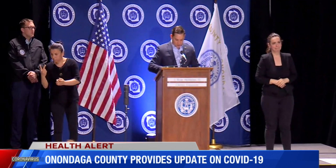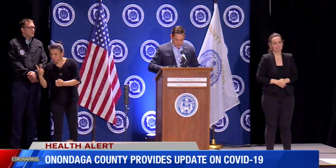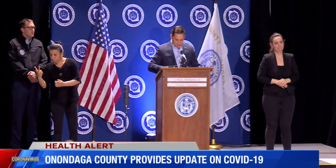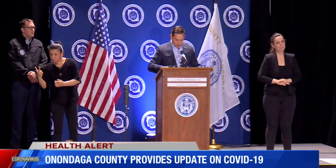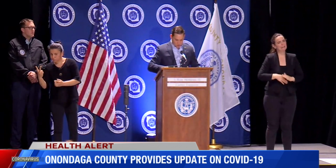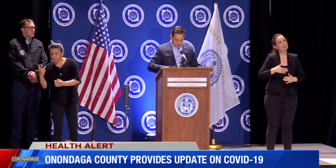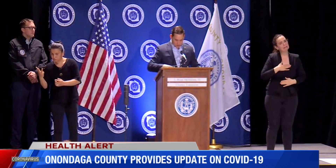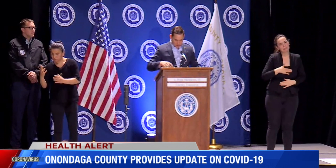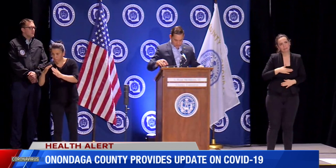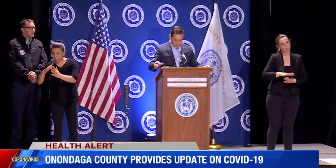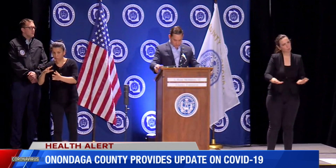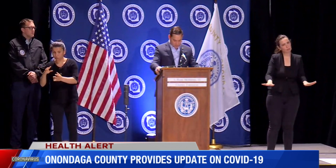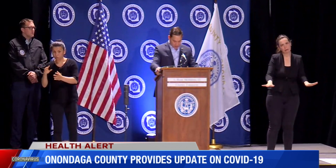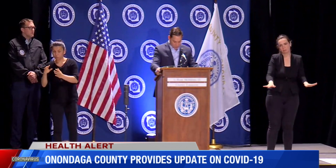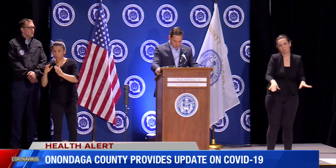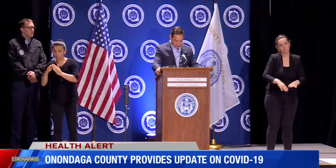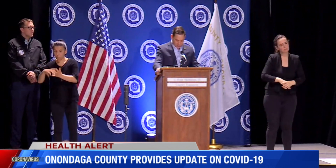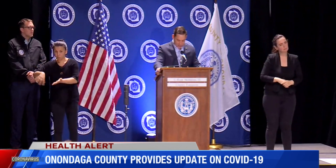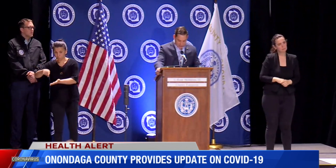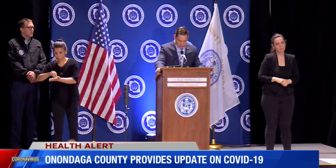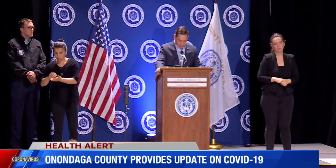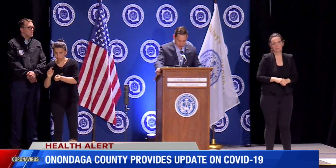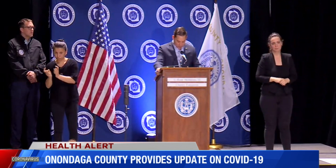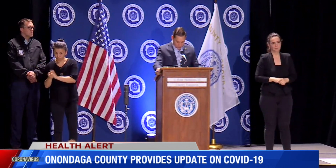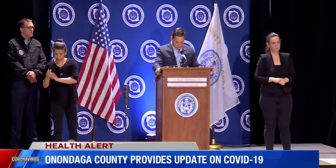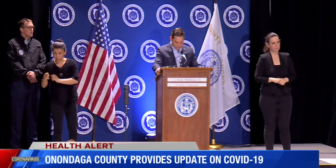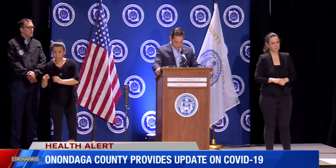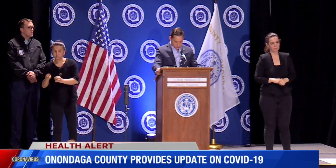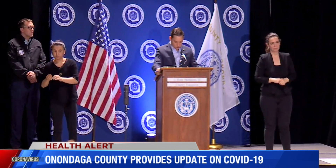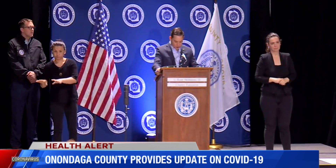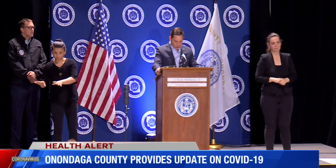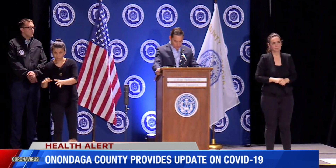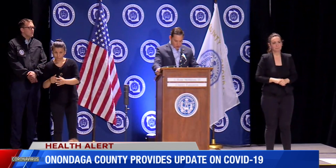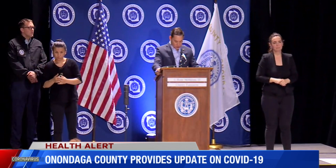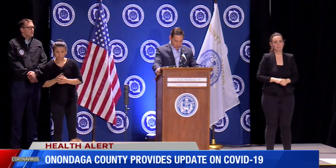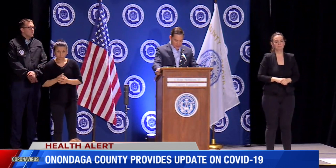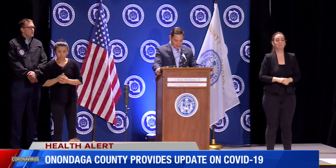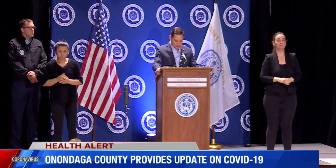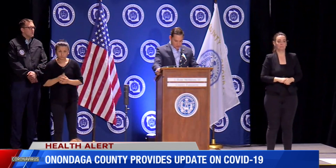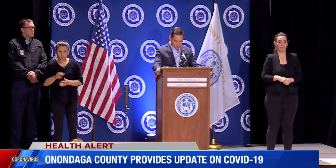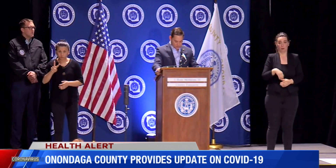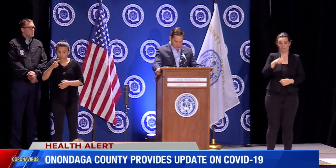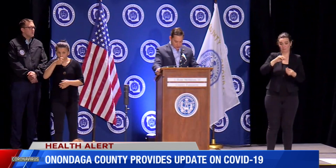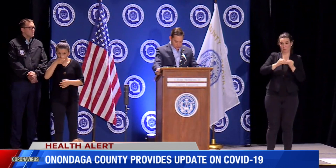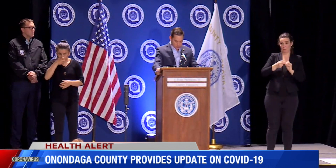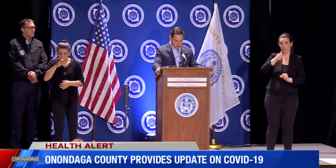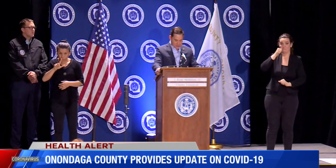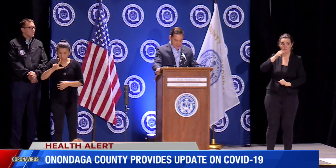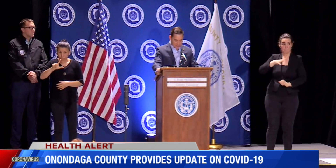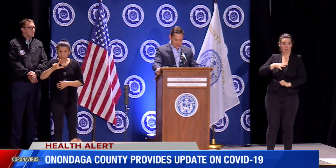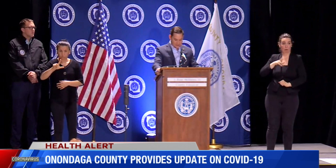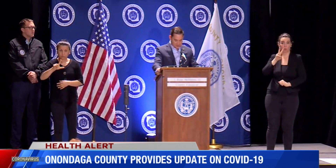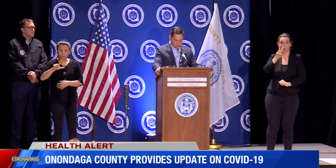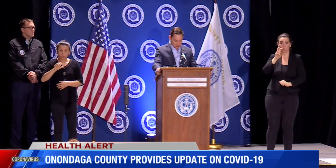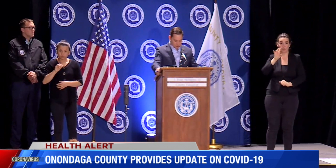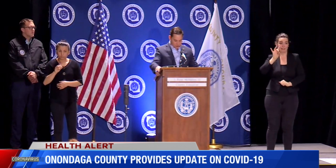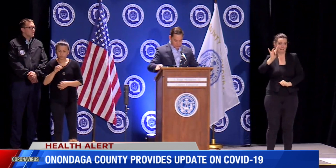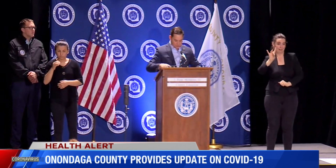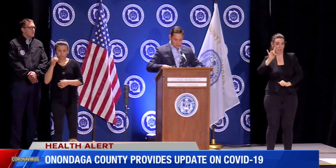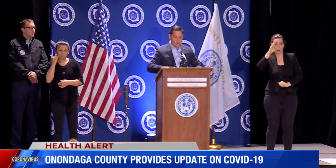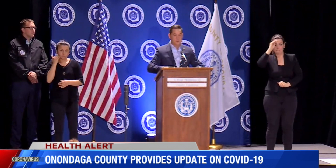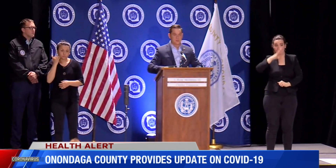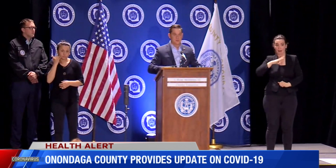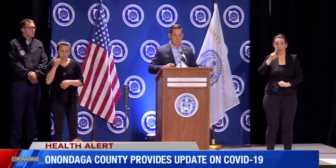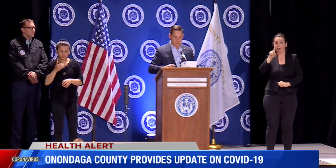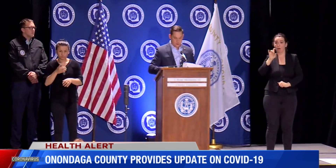Out of our cases, 208 are female, 189 are male. 12 are under 19 years of age, 86 in their